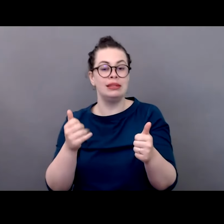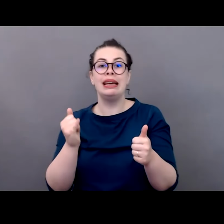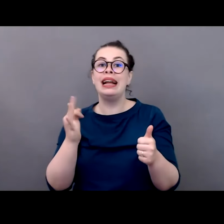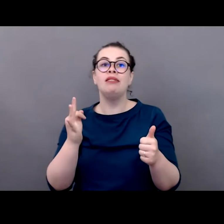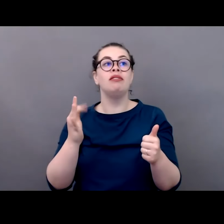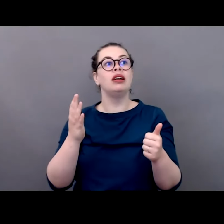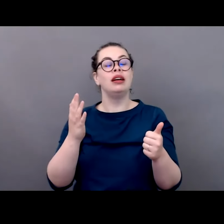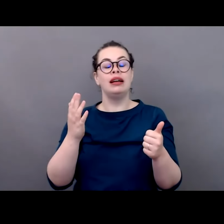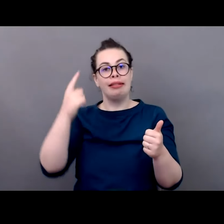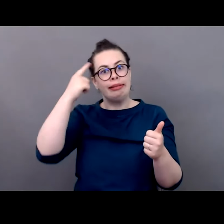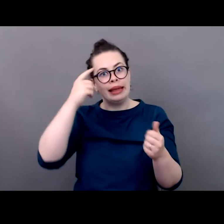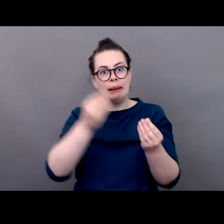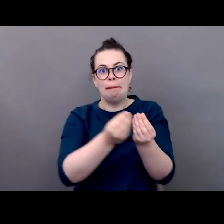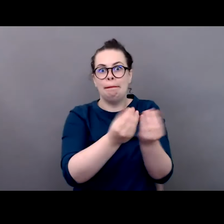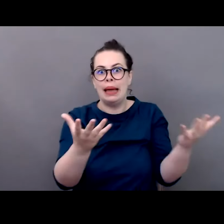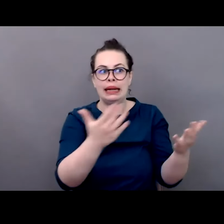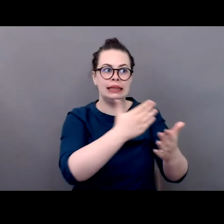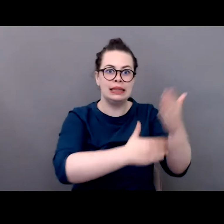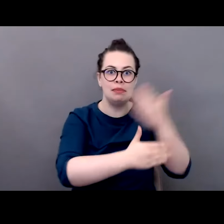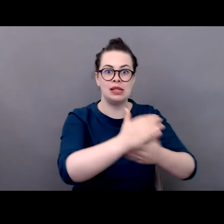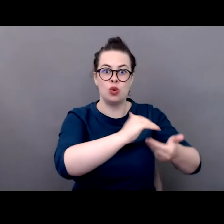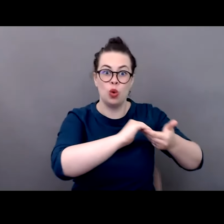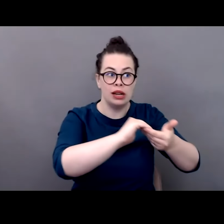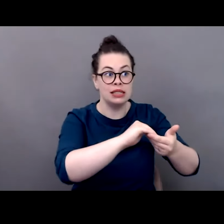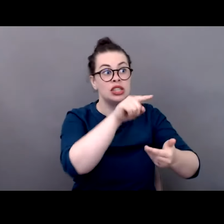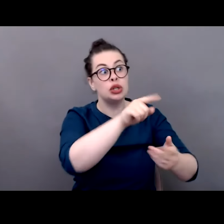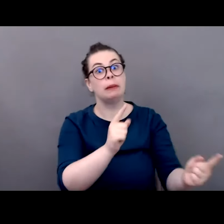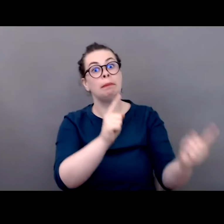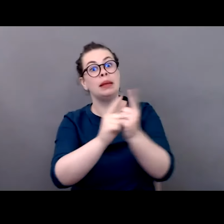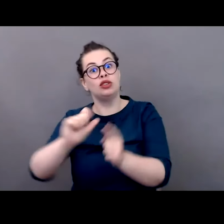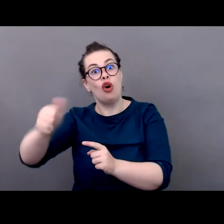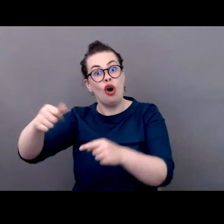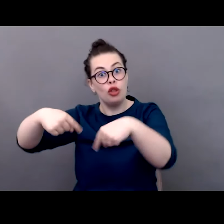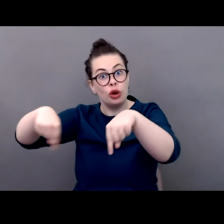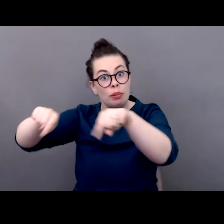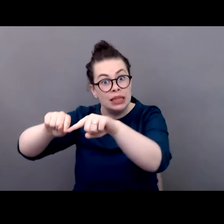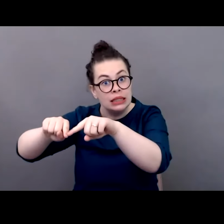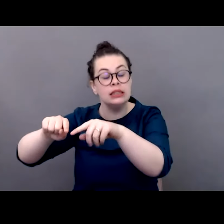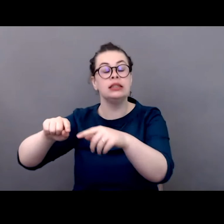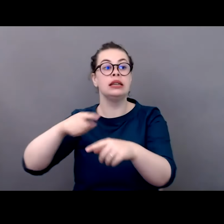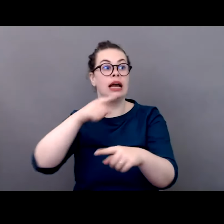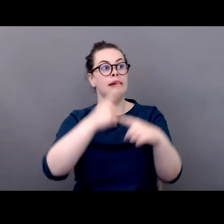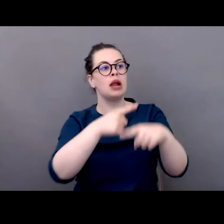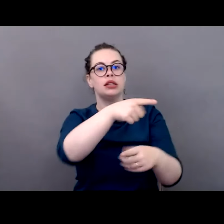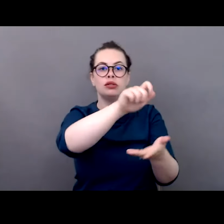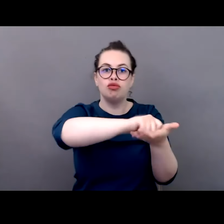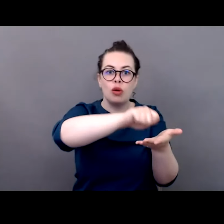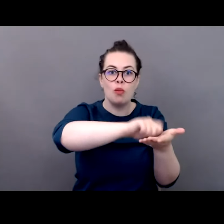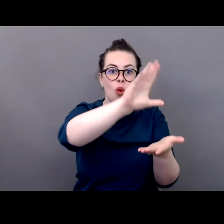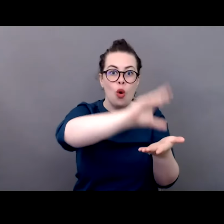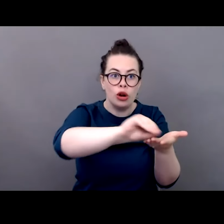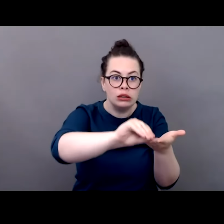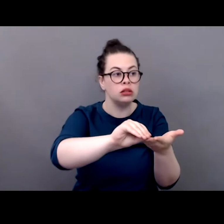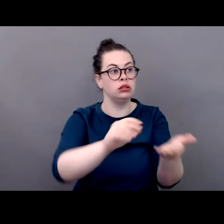organizations of persons with disabilities with other members of the committee, and the provision of the written reports are none less